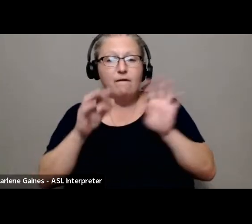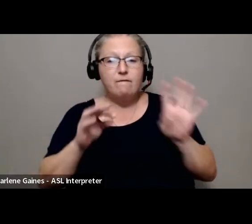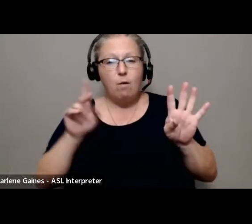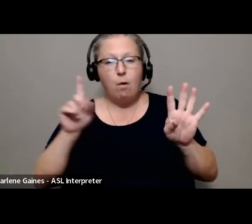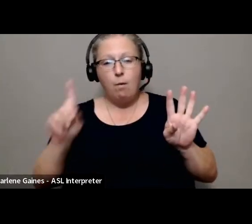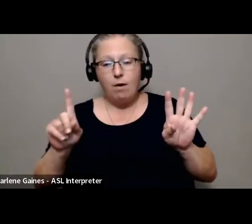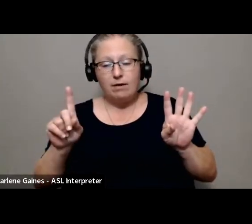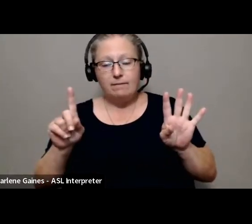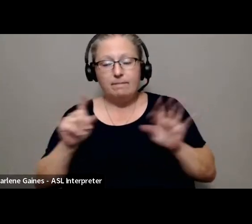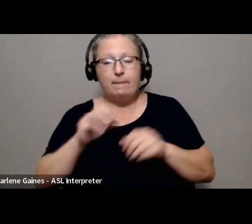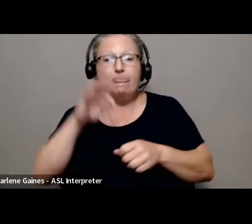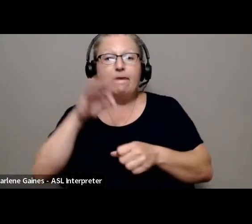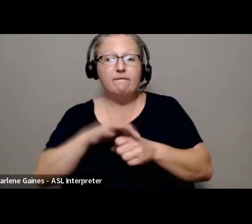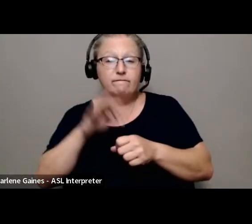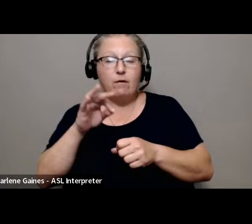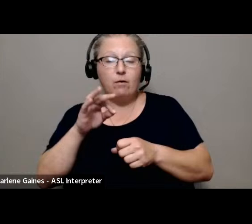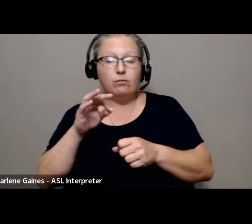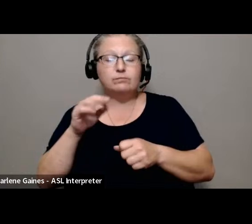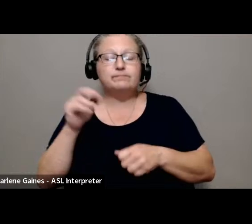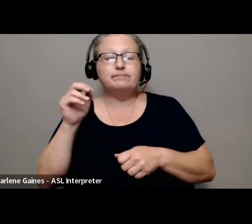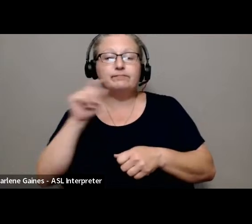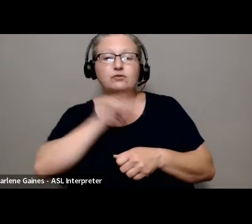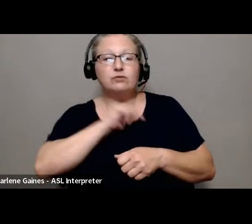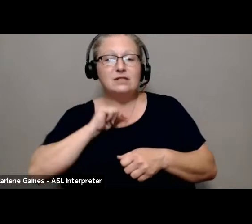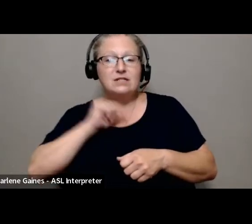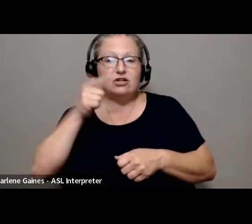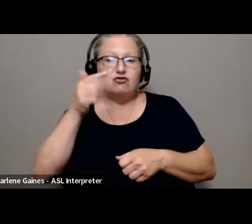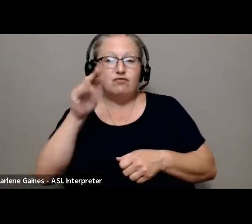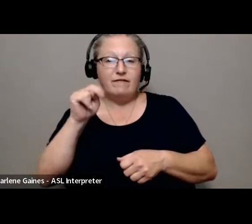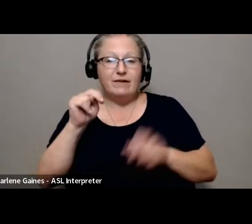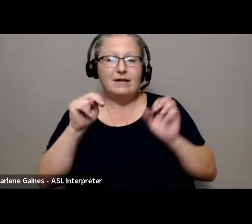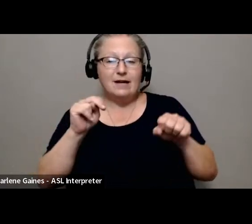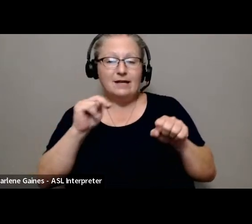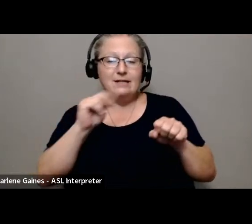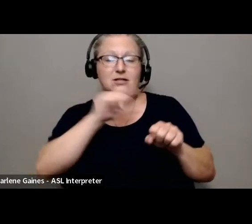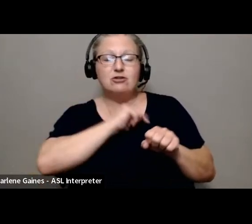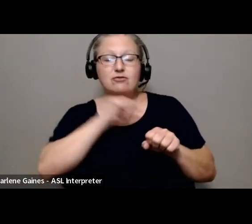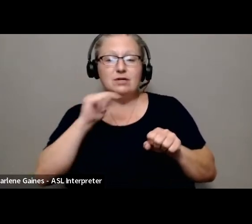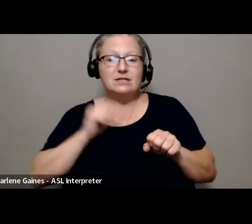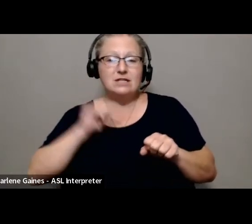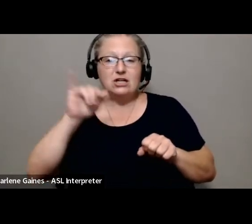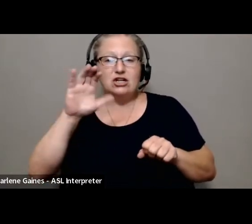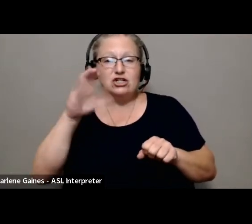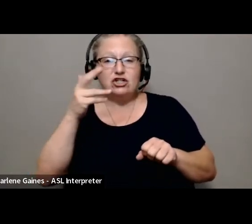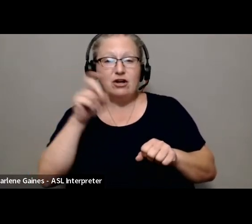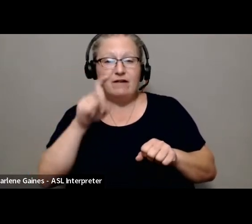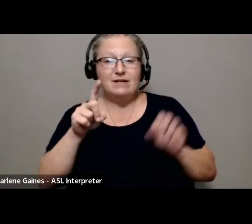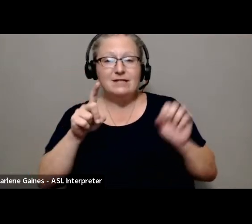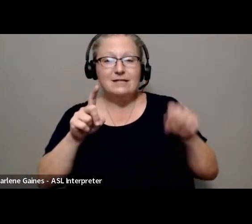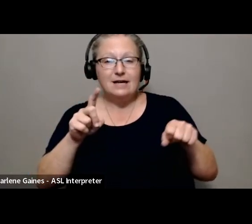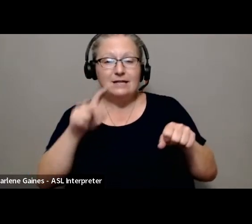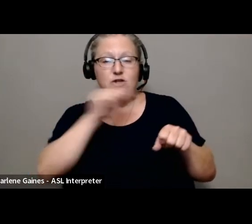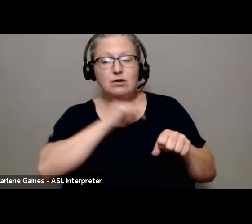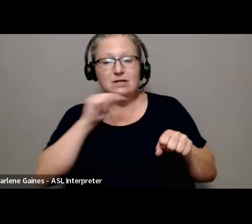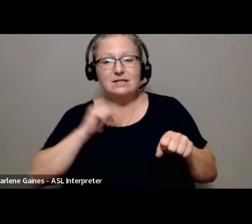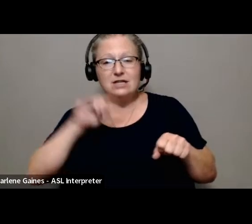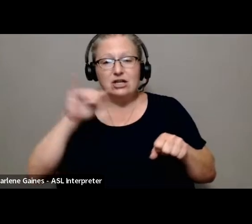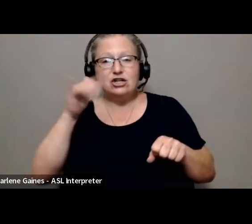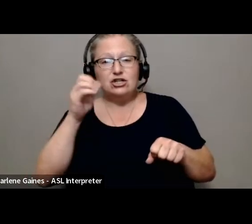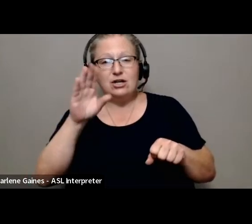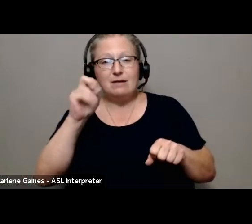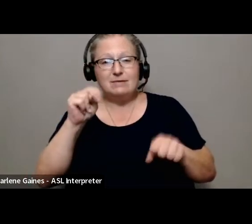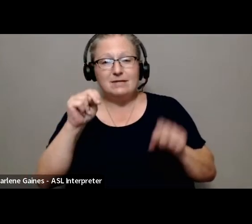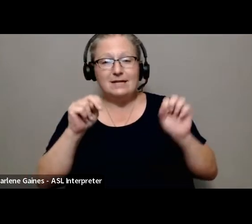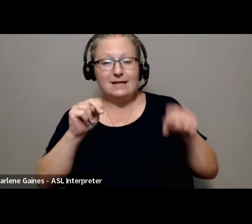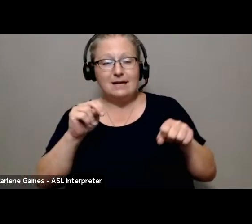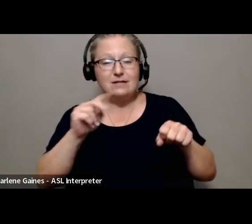4-1. The votes were as follows: Trustee Griffin, yes. Trustee Chavez, yes. Trustee Jacobson,